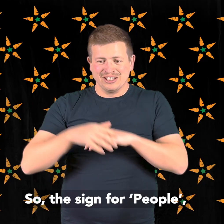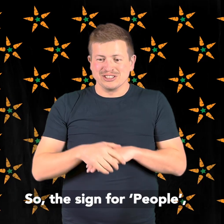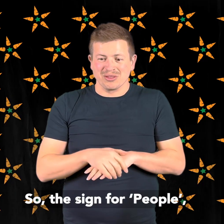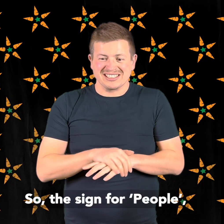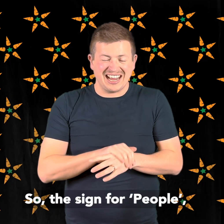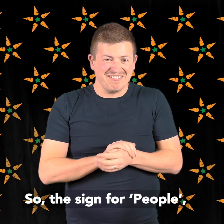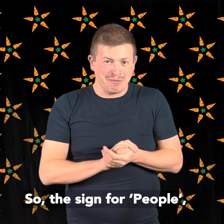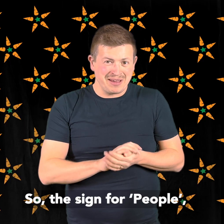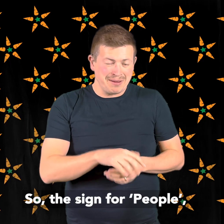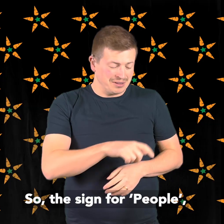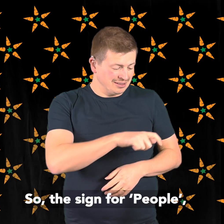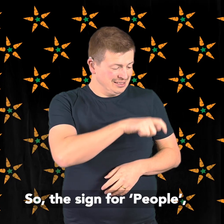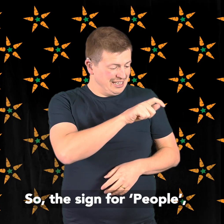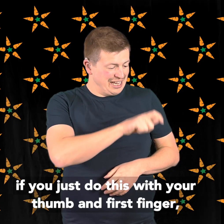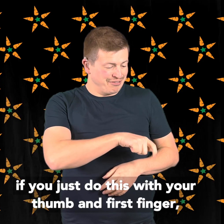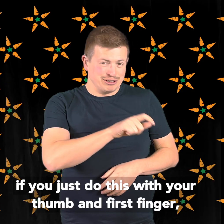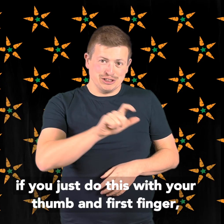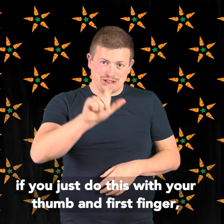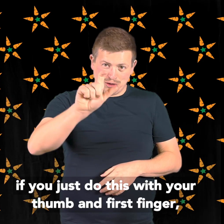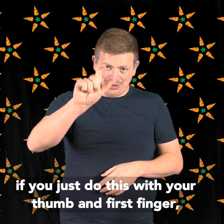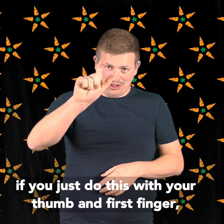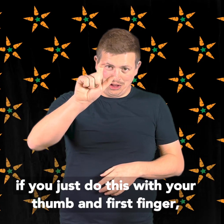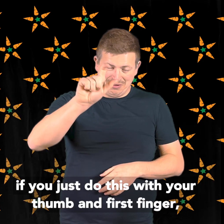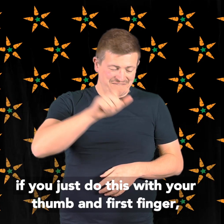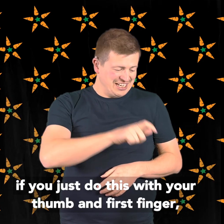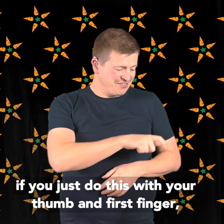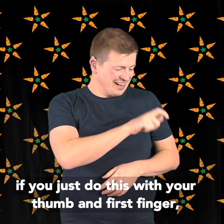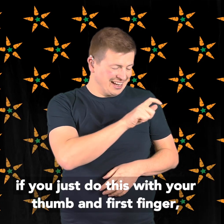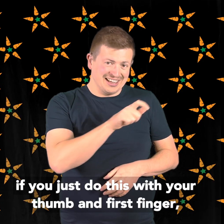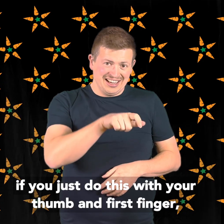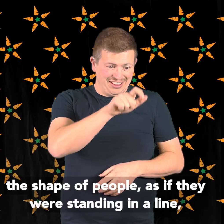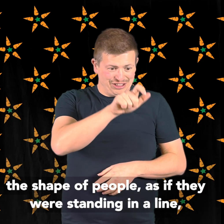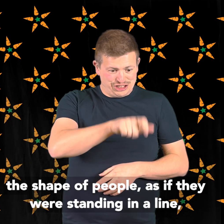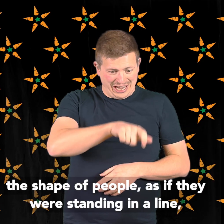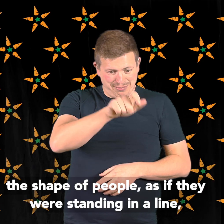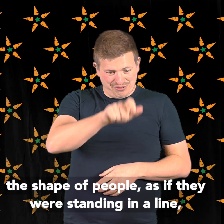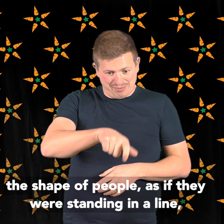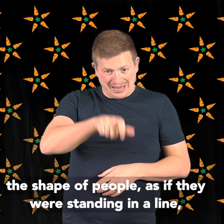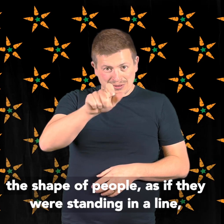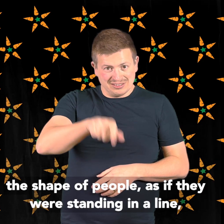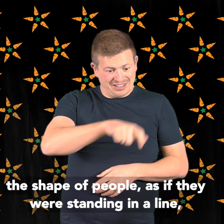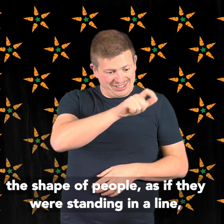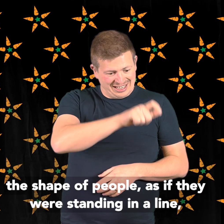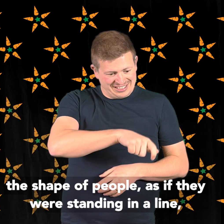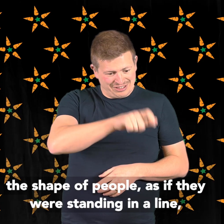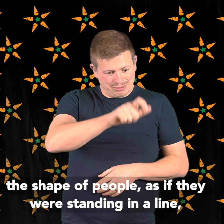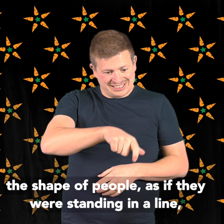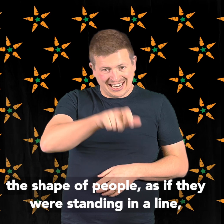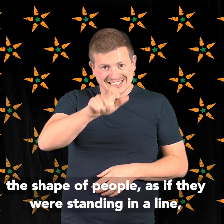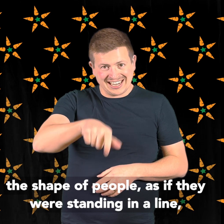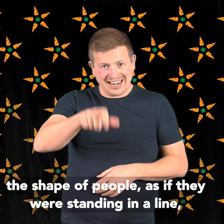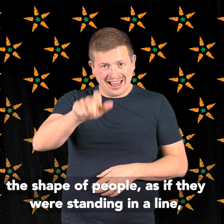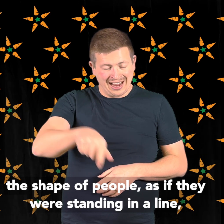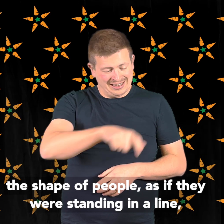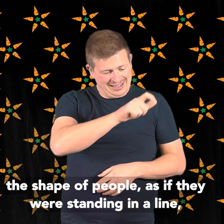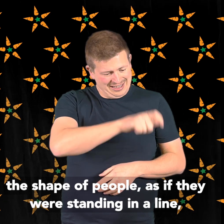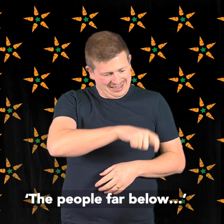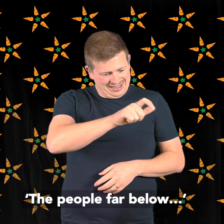the sign for people, if you just do with your thumb and first finger, the shape of people, as if they were standing in a line,